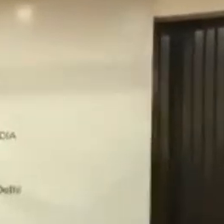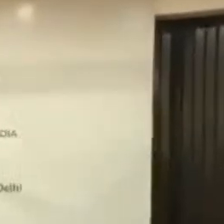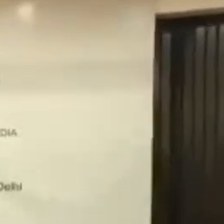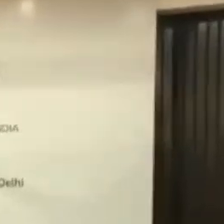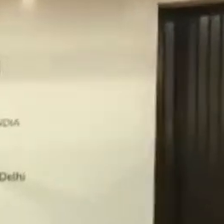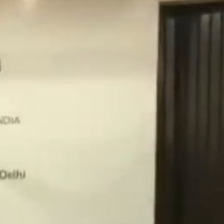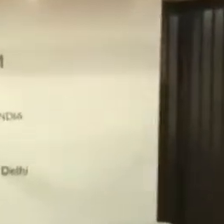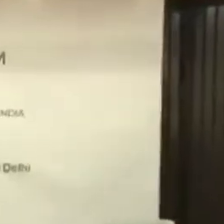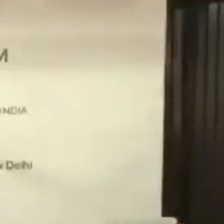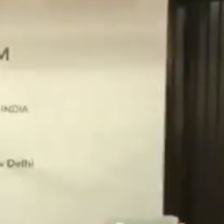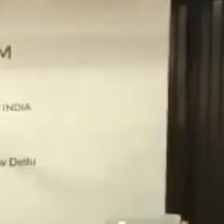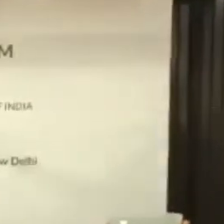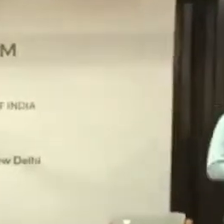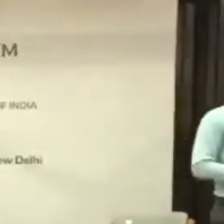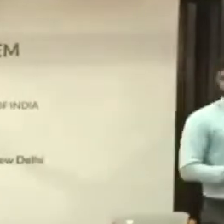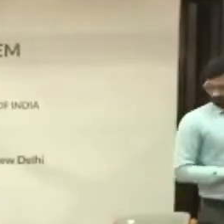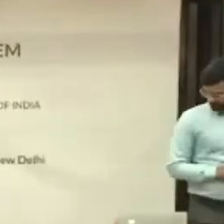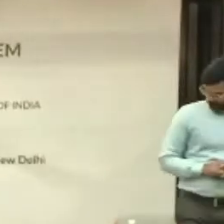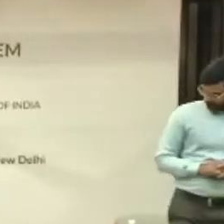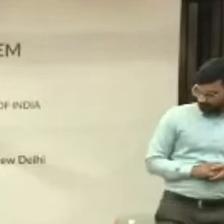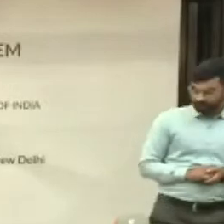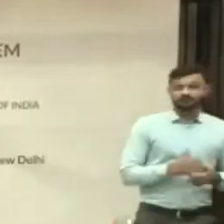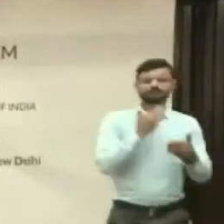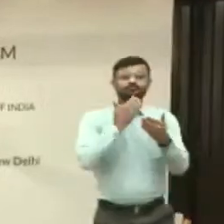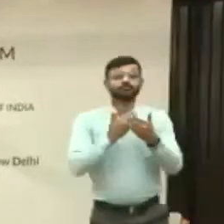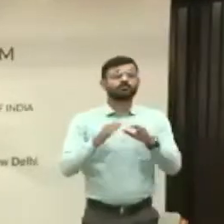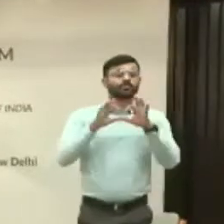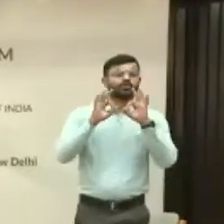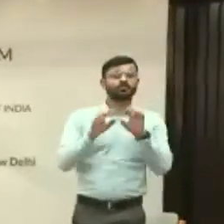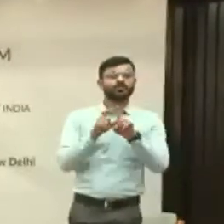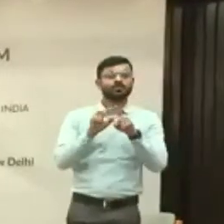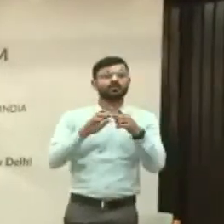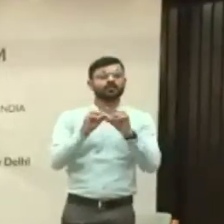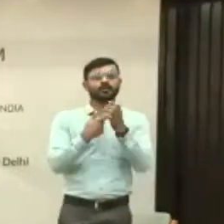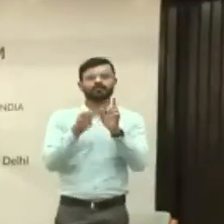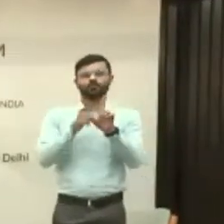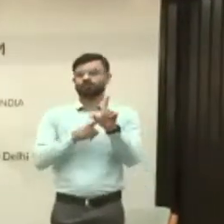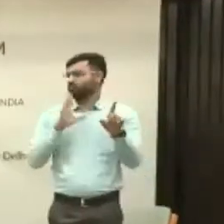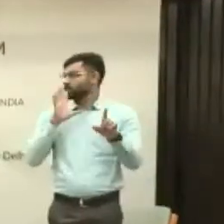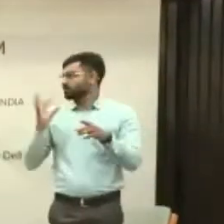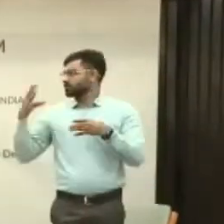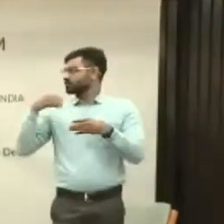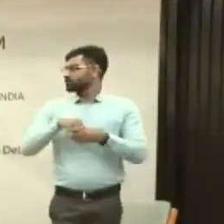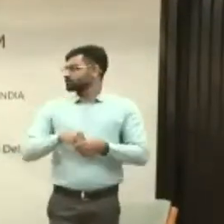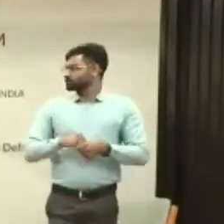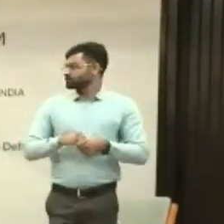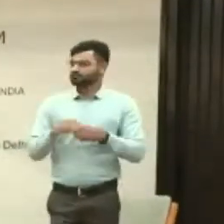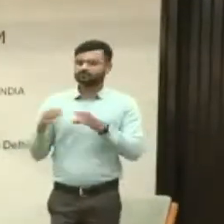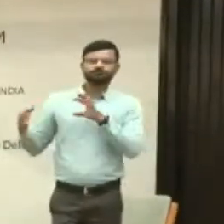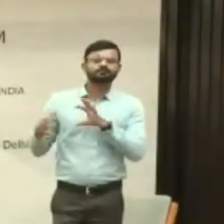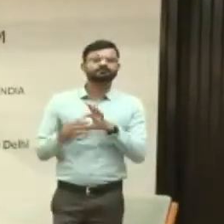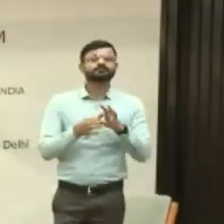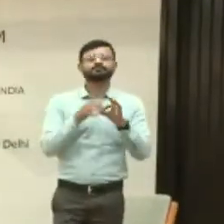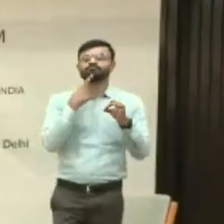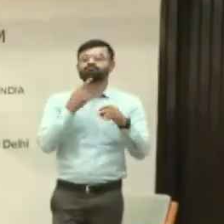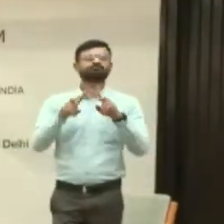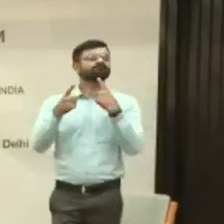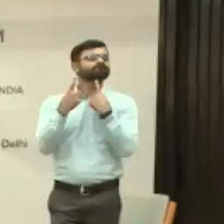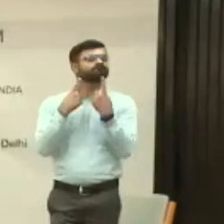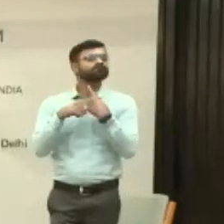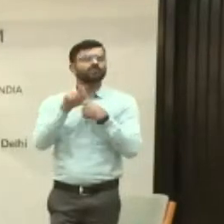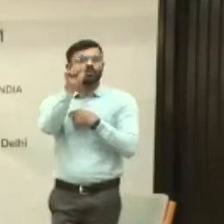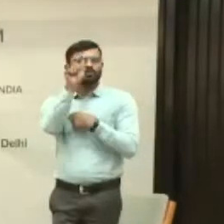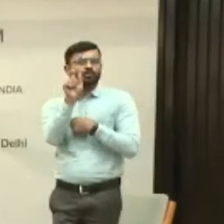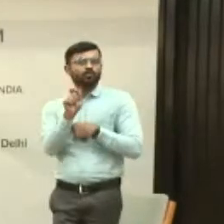Thank you very much, Dr. Debroy. As this was a real tour de force. I think the anecdotes that you had is something